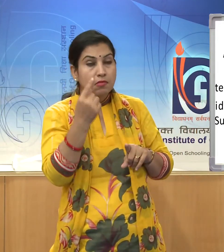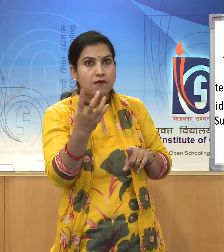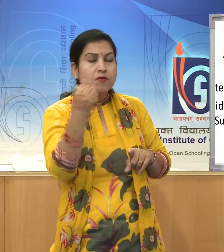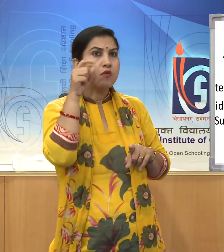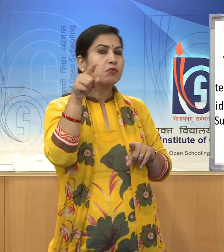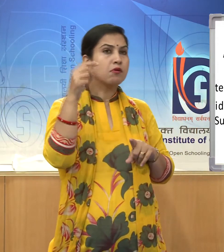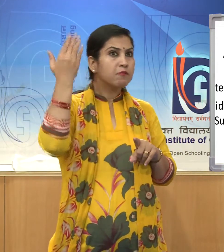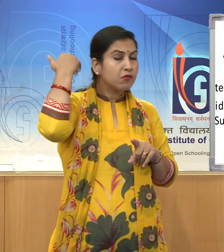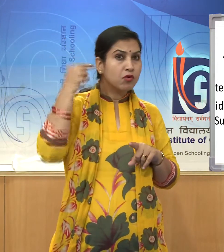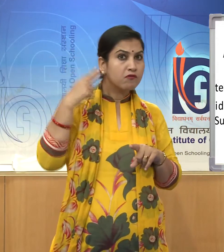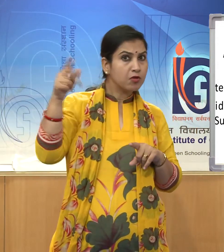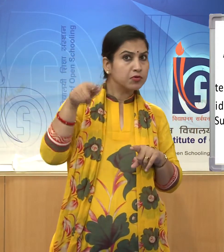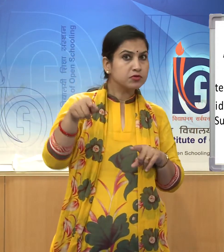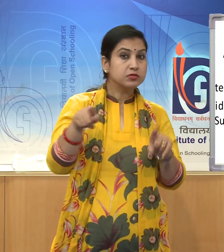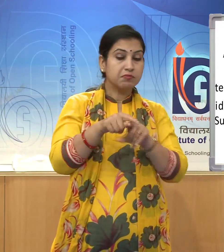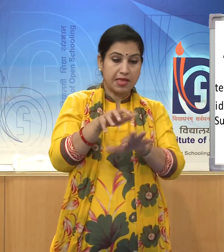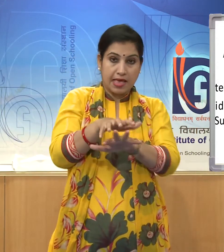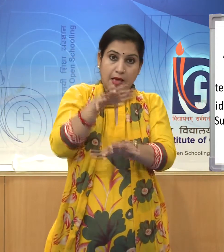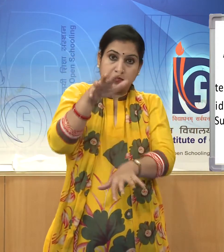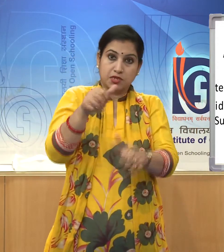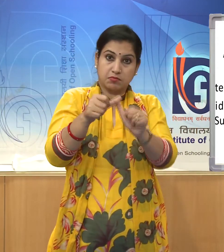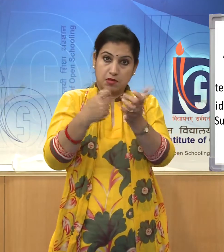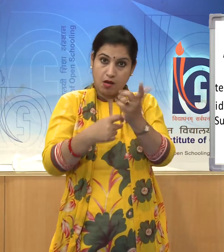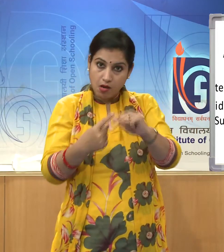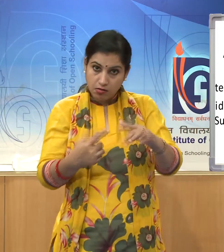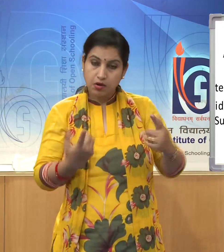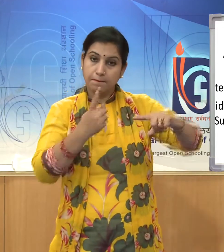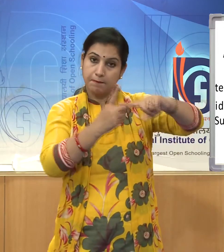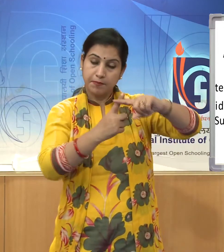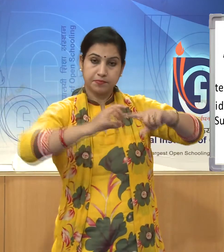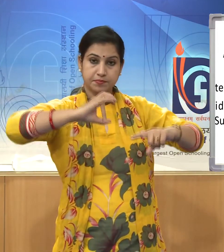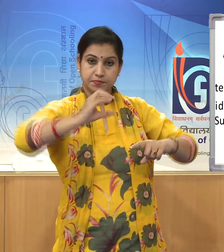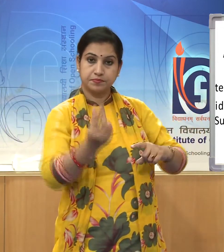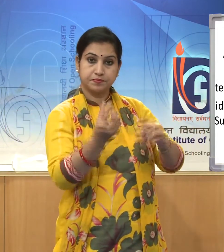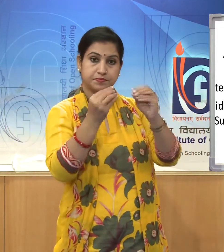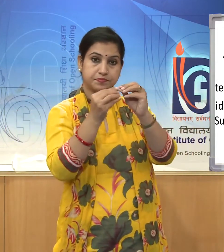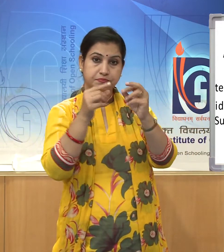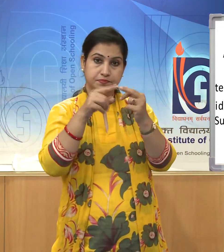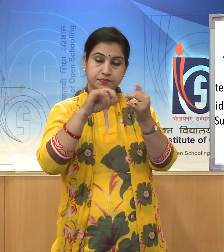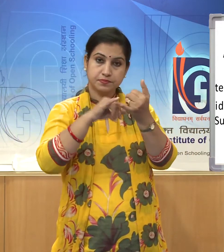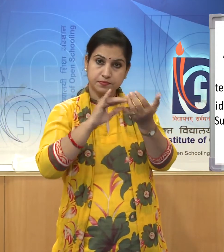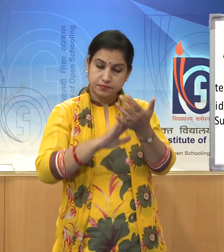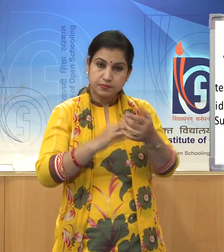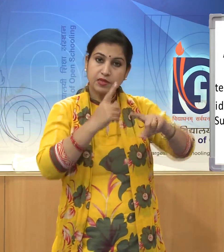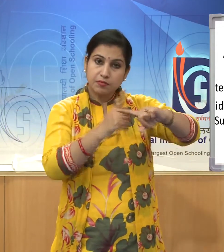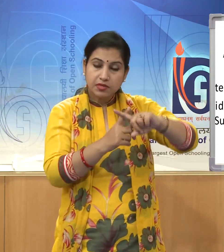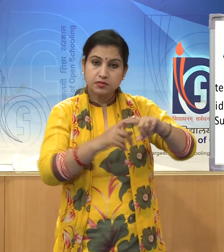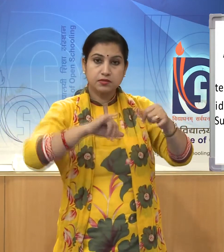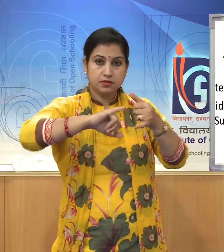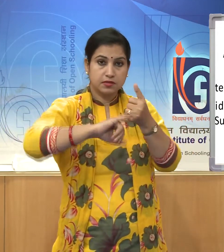identify abstract art, Cubism and surrealism from